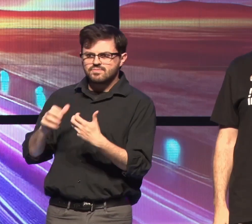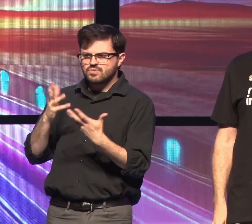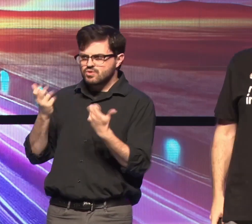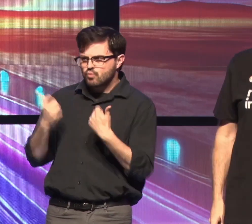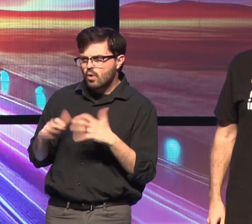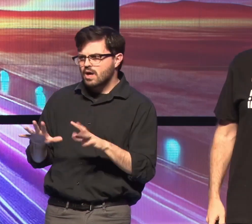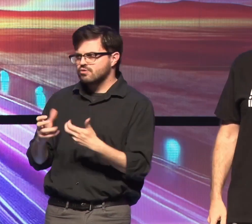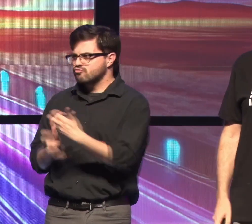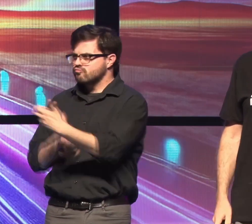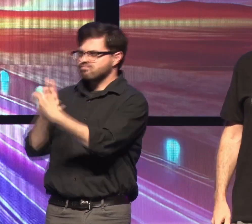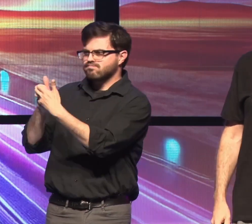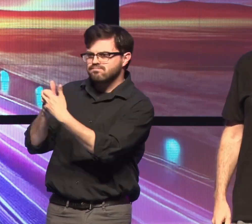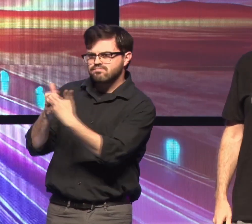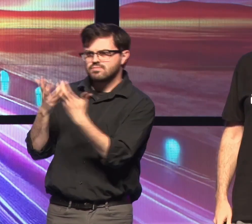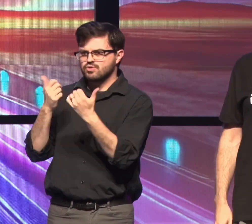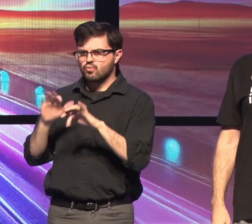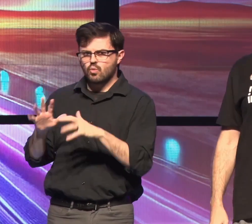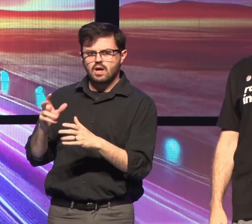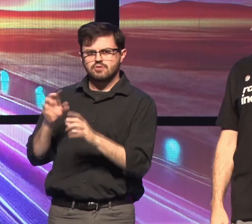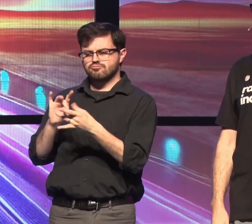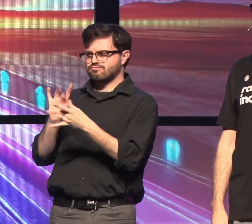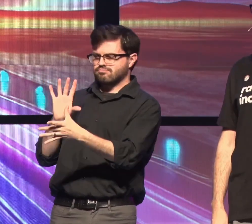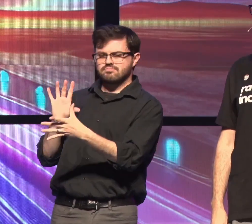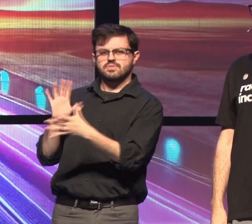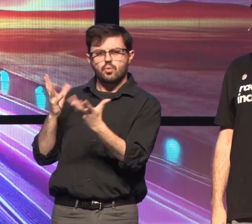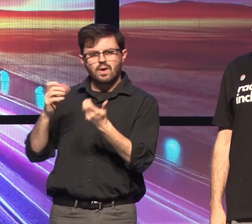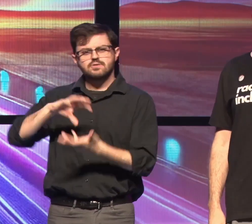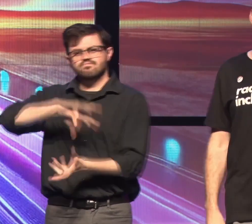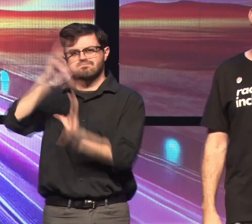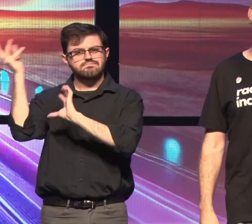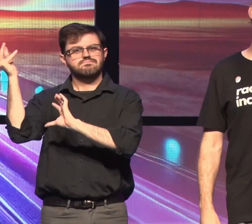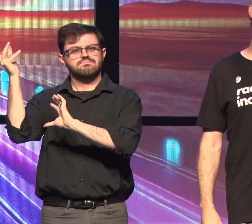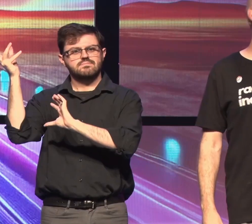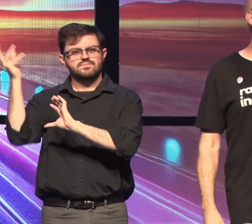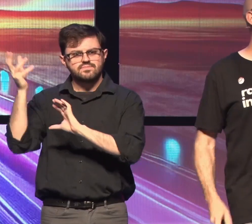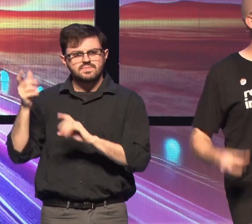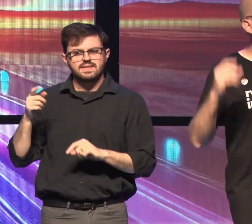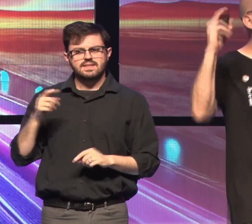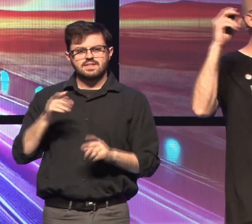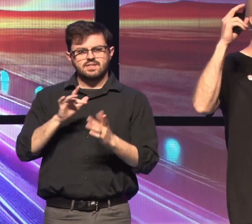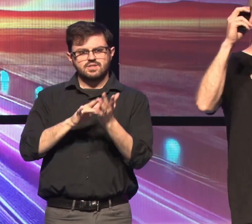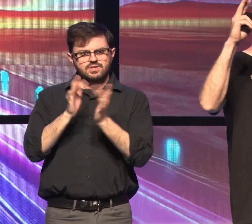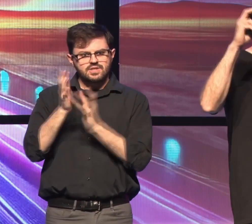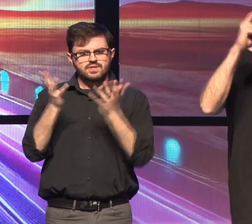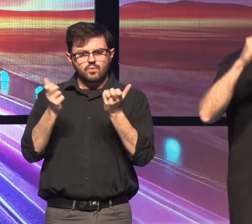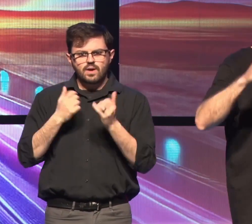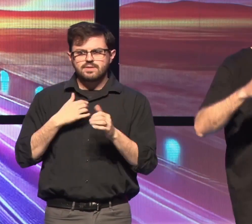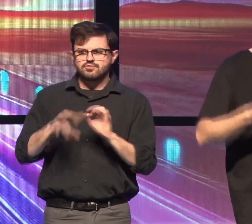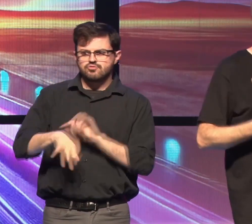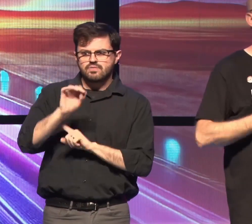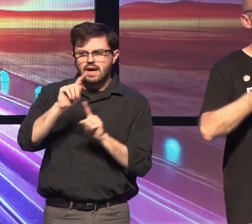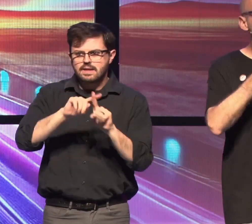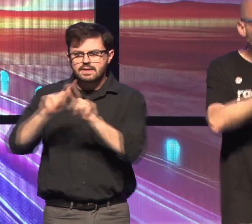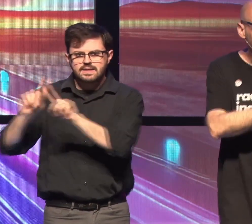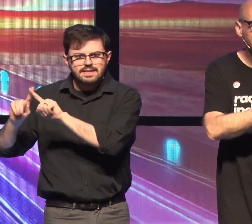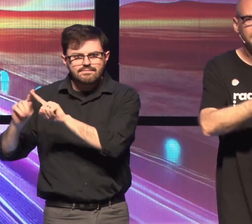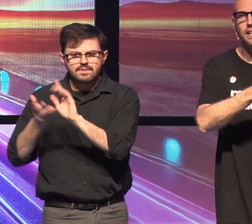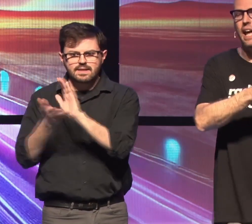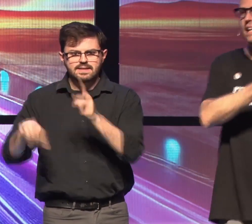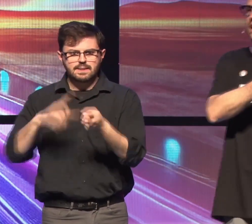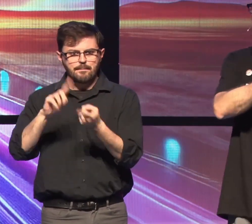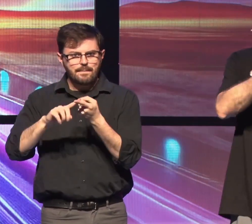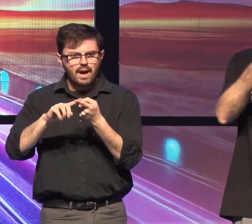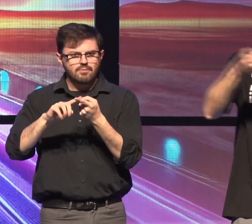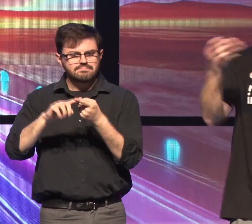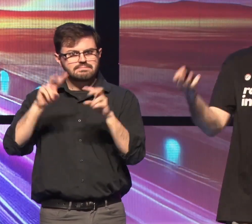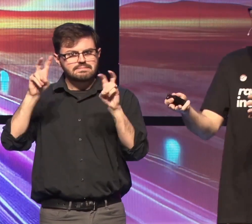about subversion. He's about identifying the principalities, the things of this world that are against